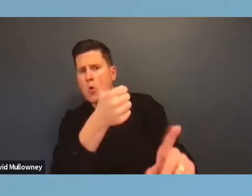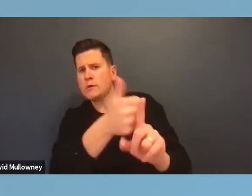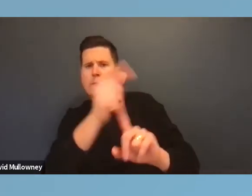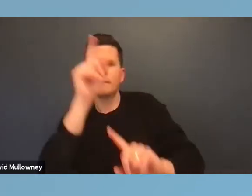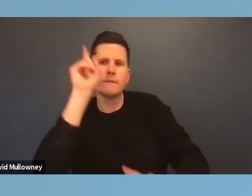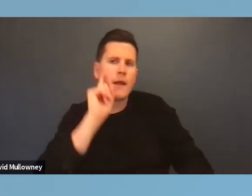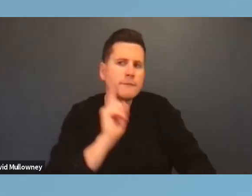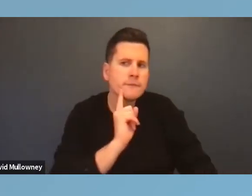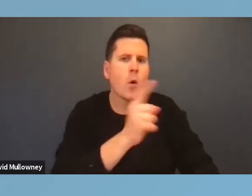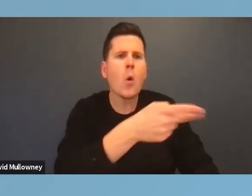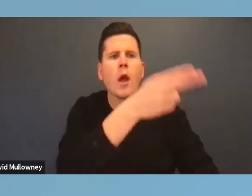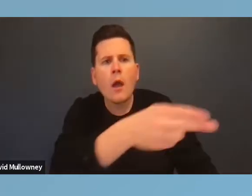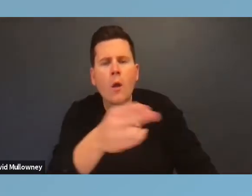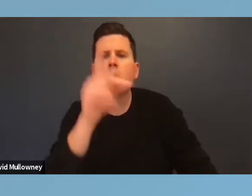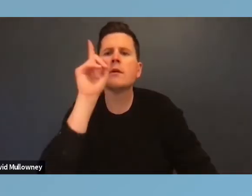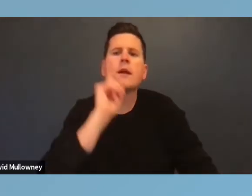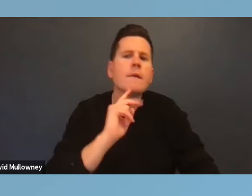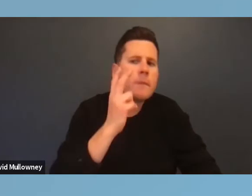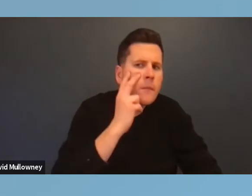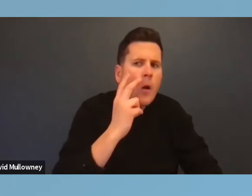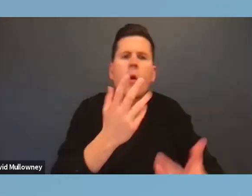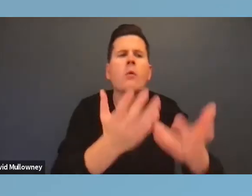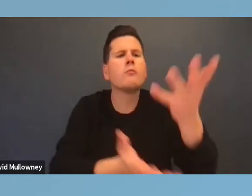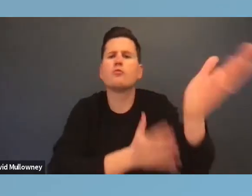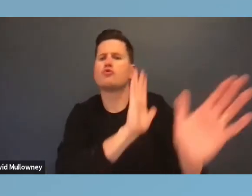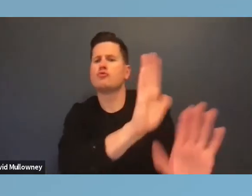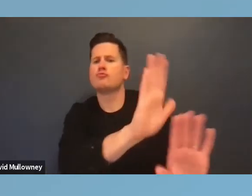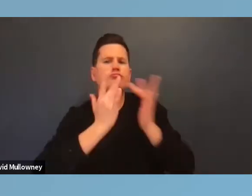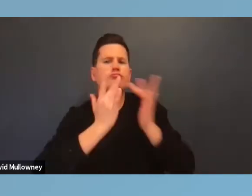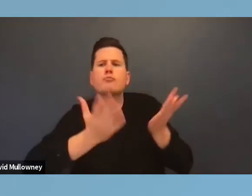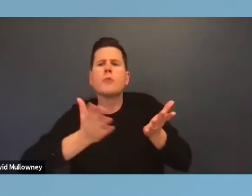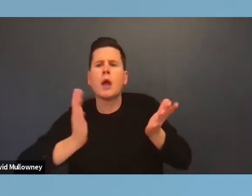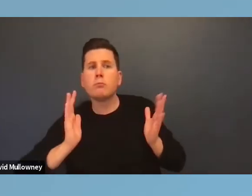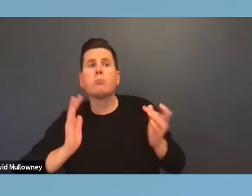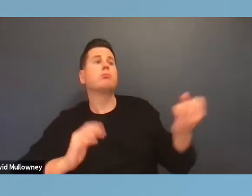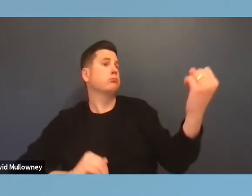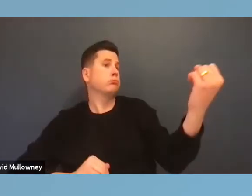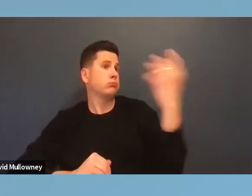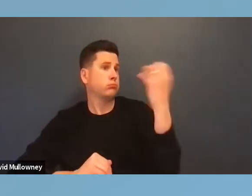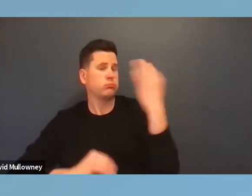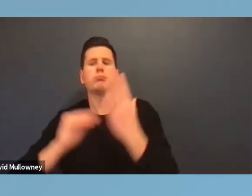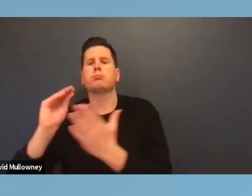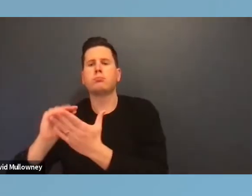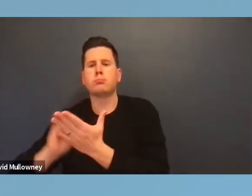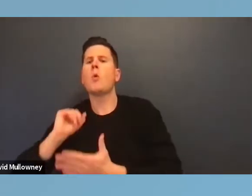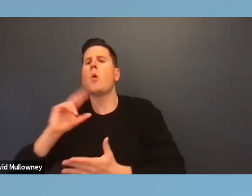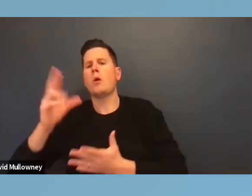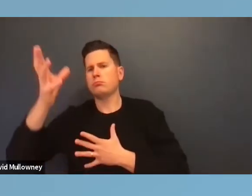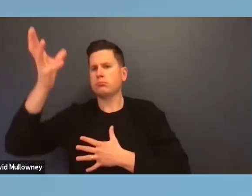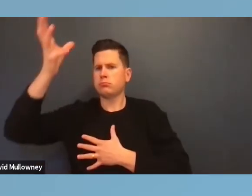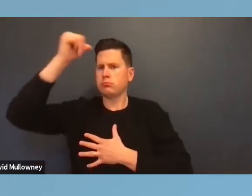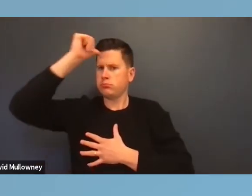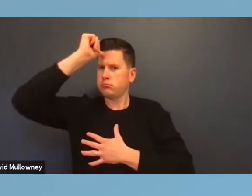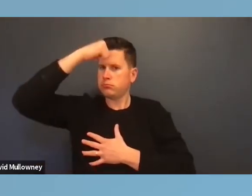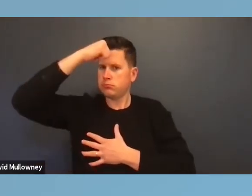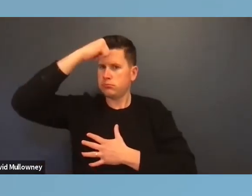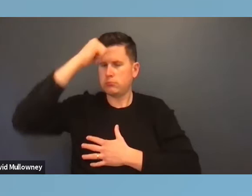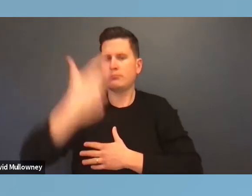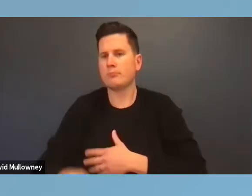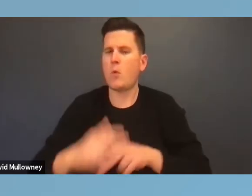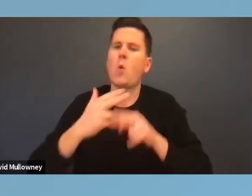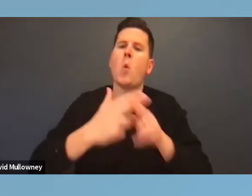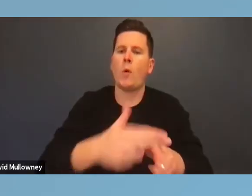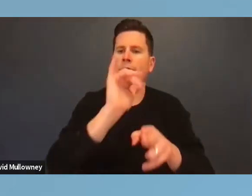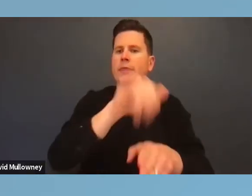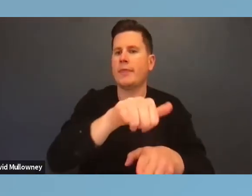person what they want to be called, deaf or hard of hearing or deaf blind. Ask them, they will tell you, and you can make note